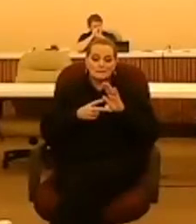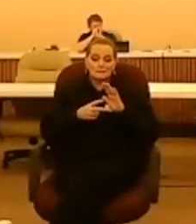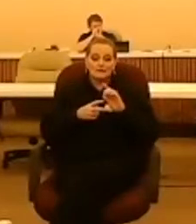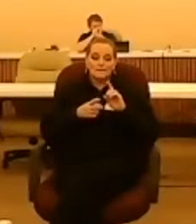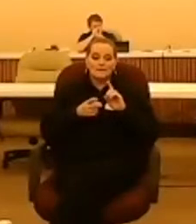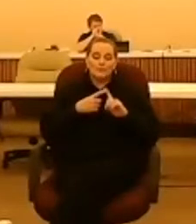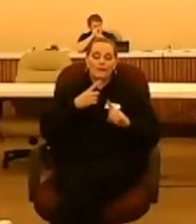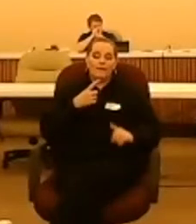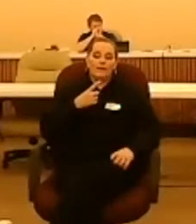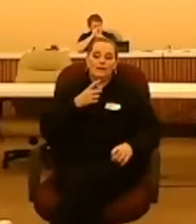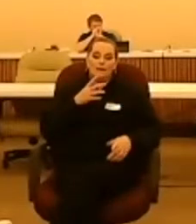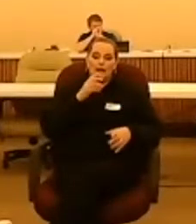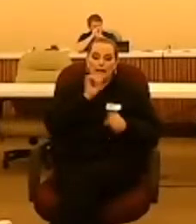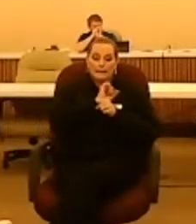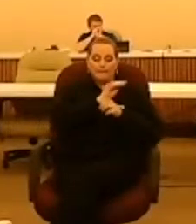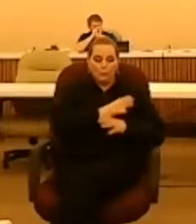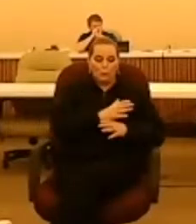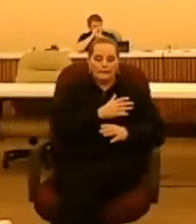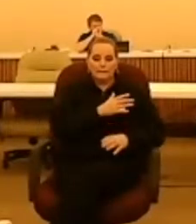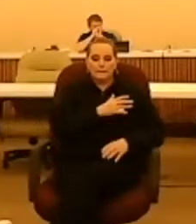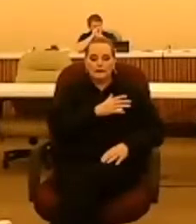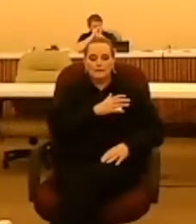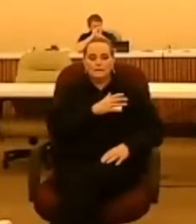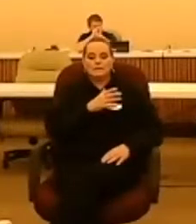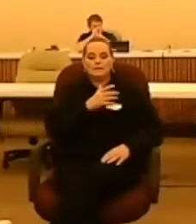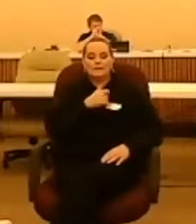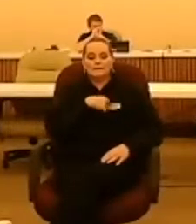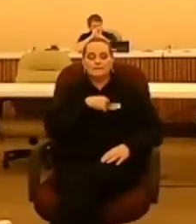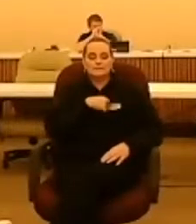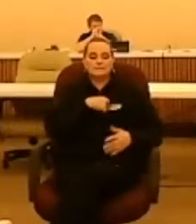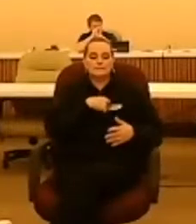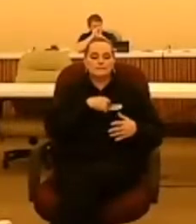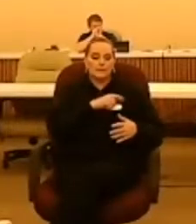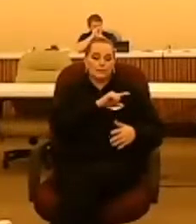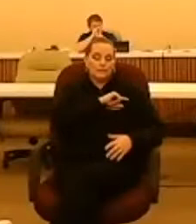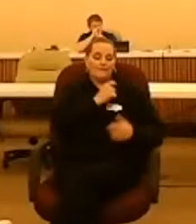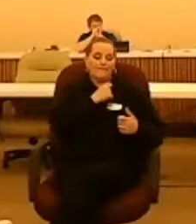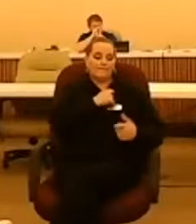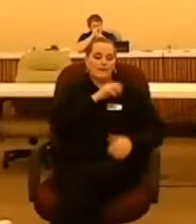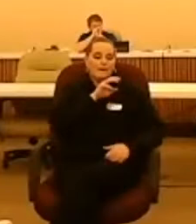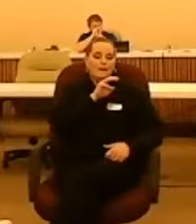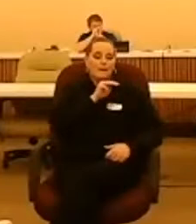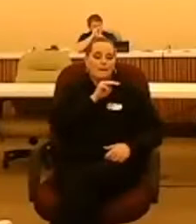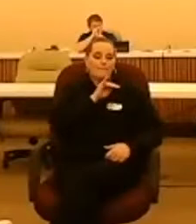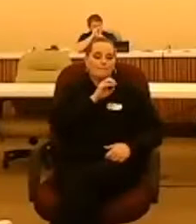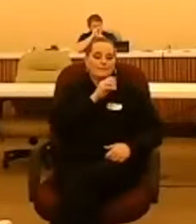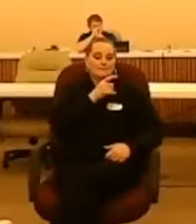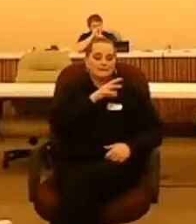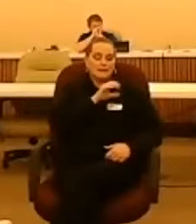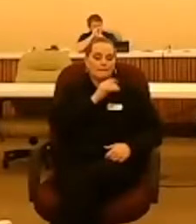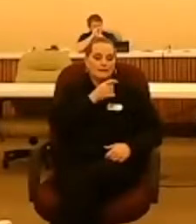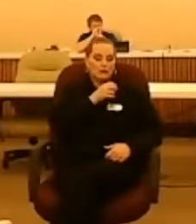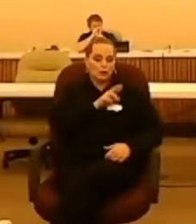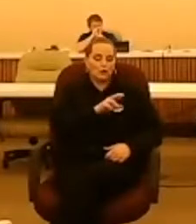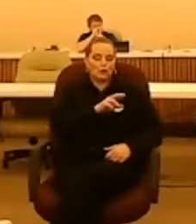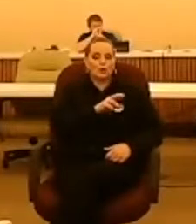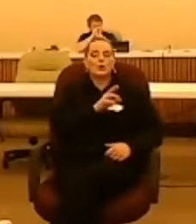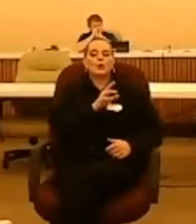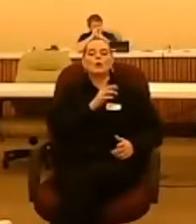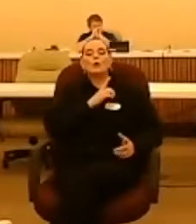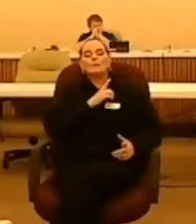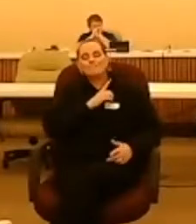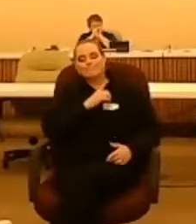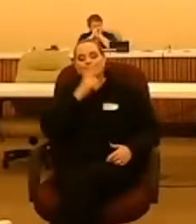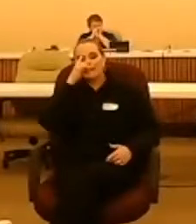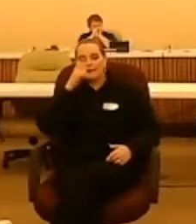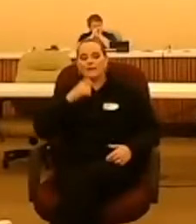or employee shall be guilty of a misdemeanor. And so, I think